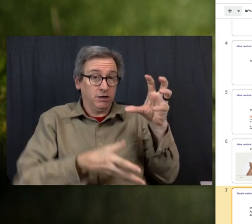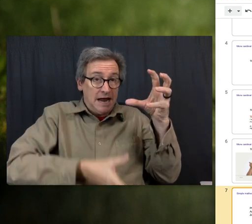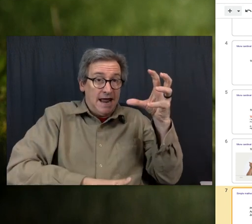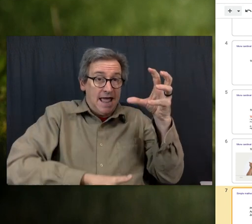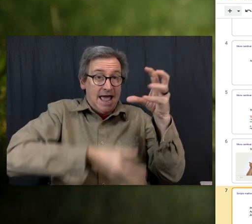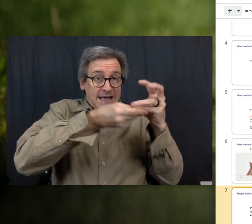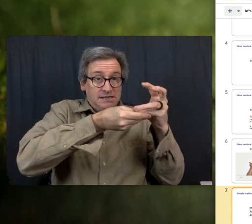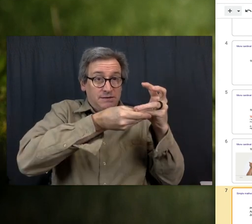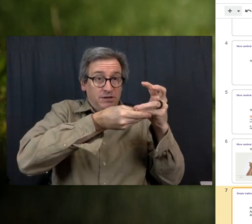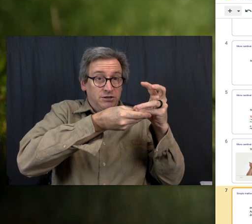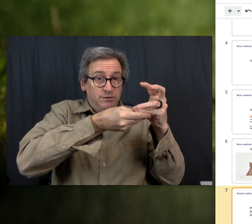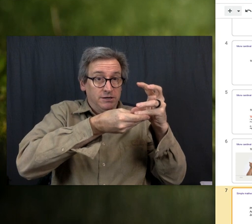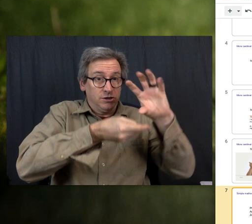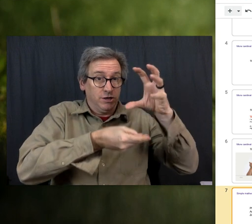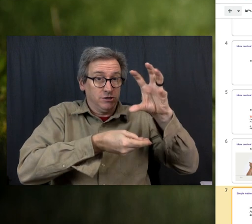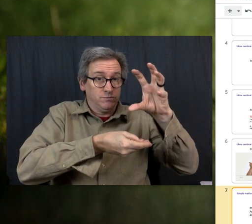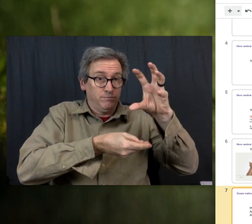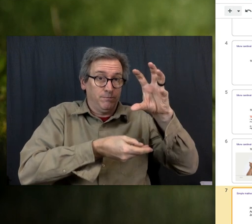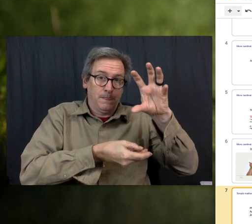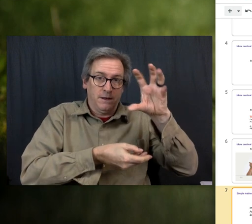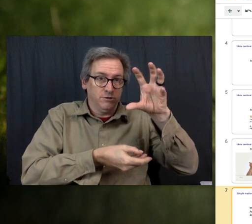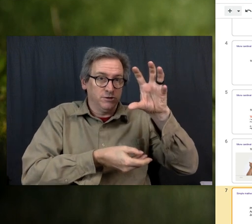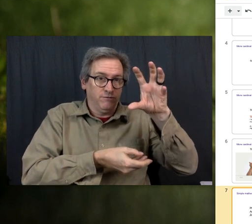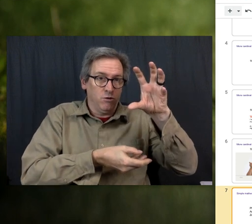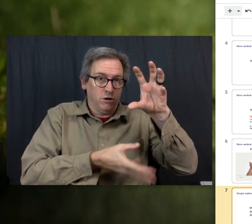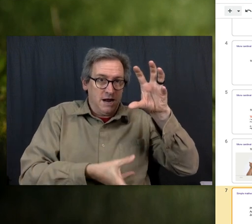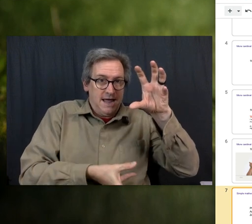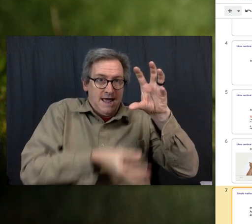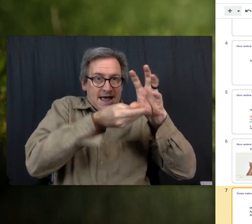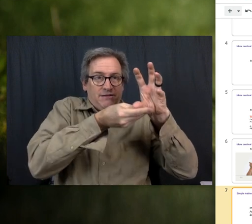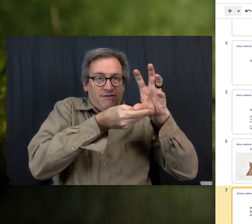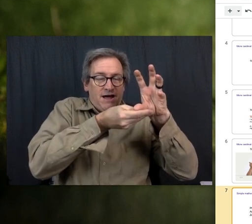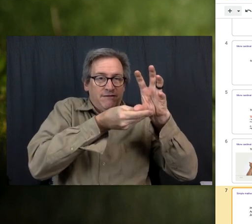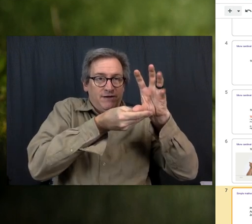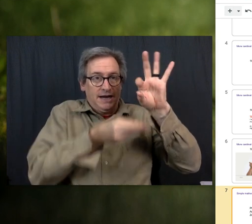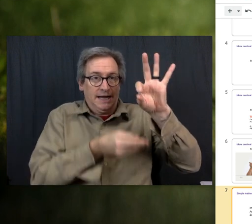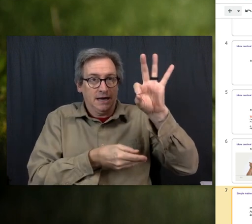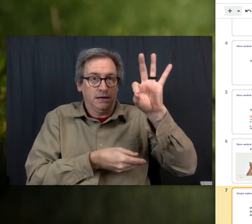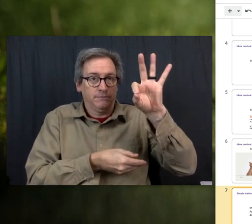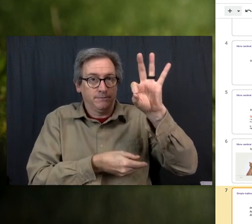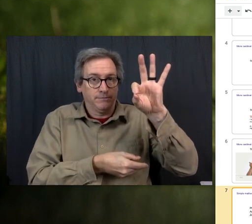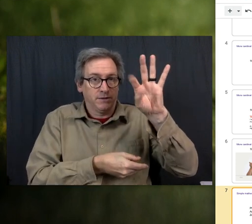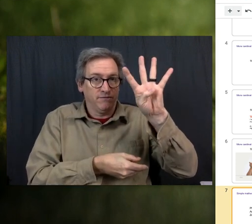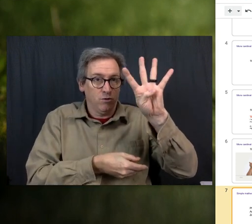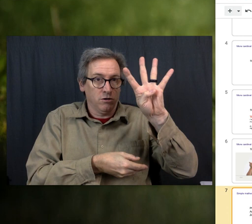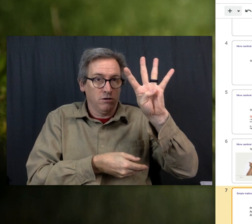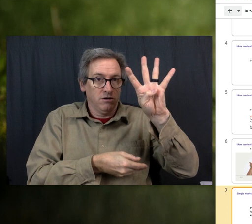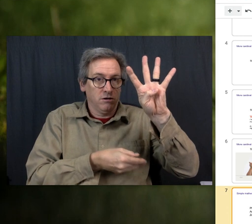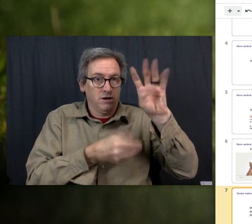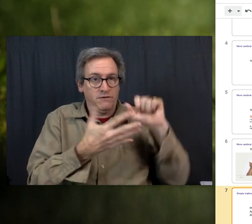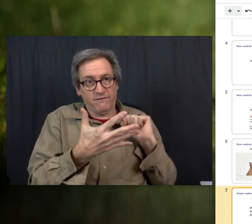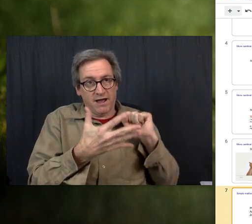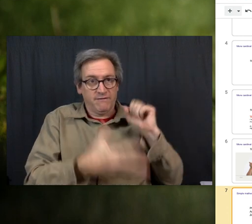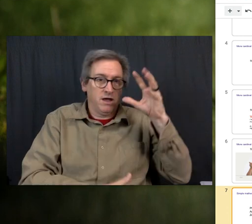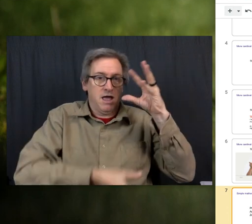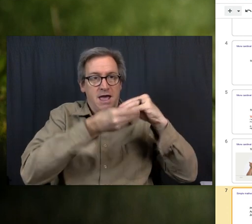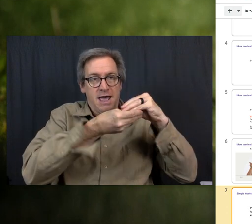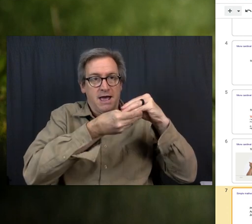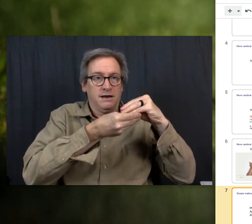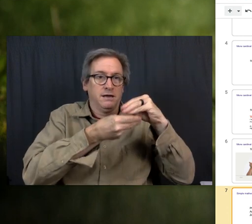number here, and I add something to it. So here's the 4. I add the 5, and I get the 9. 4,